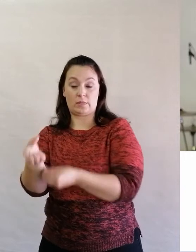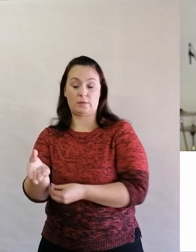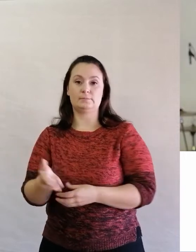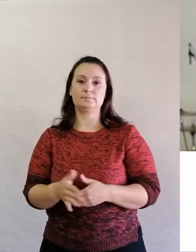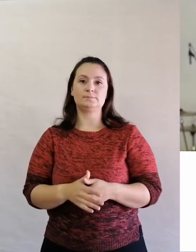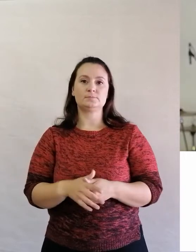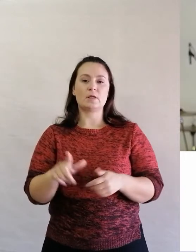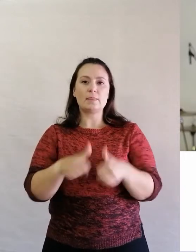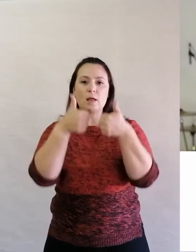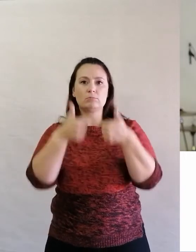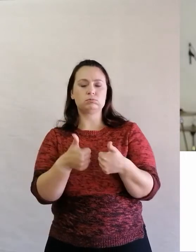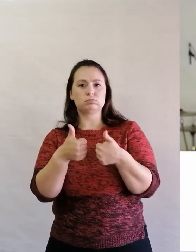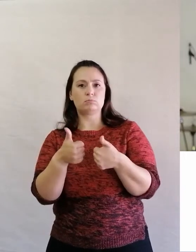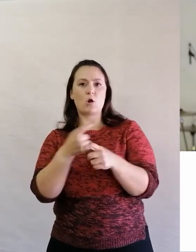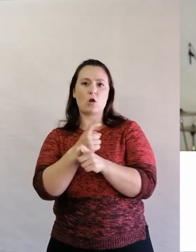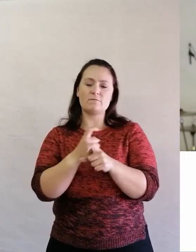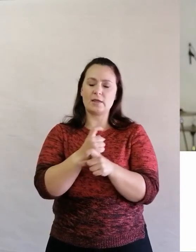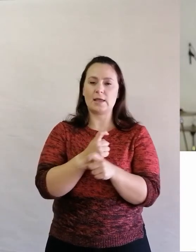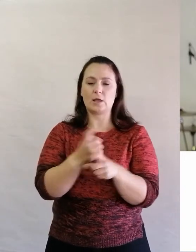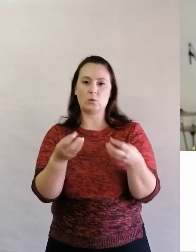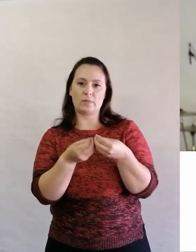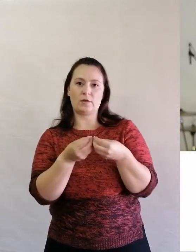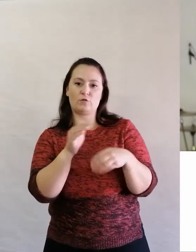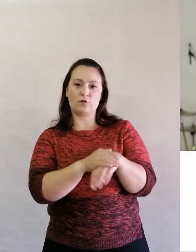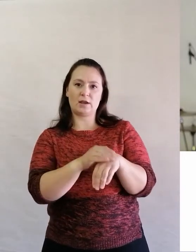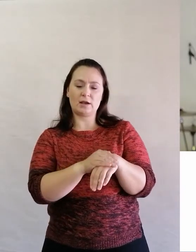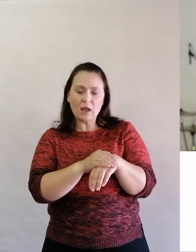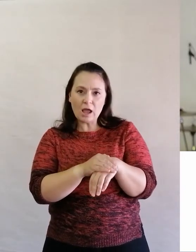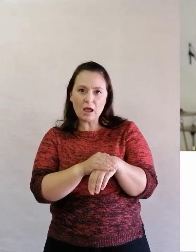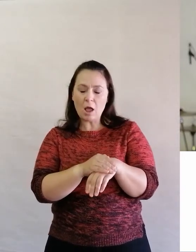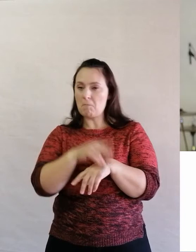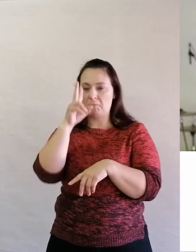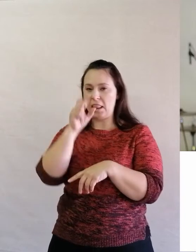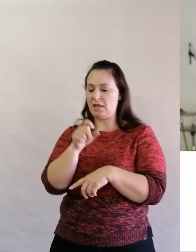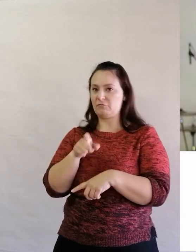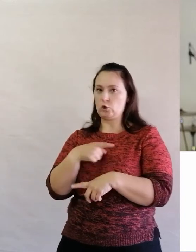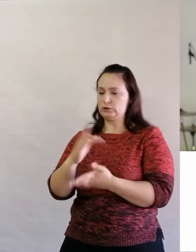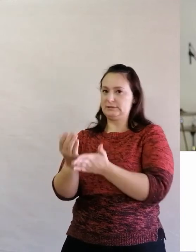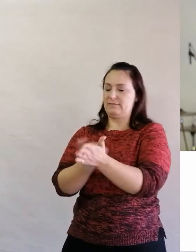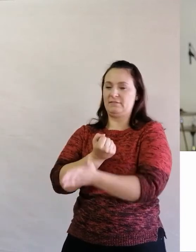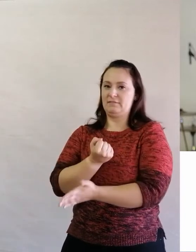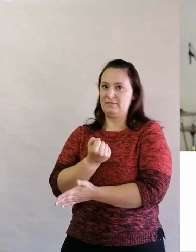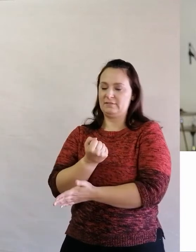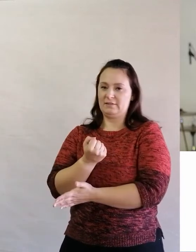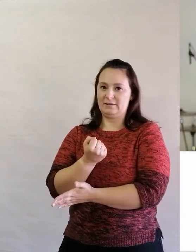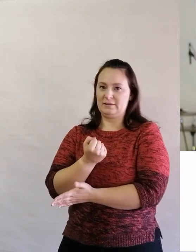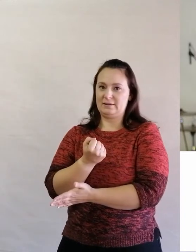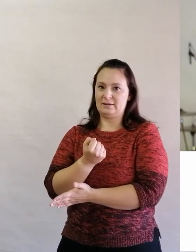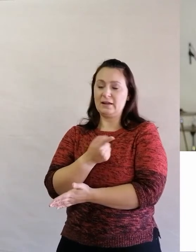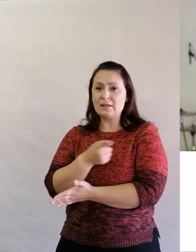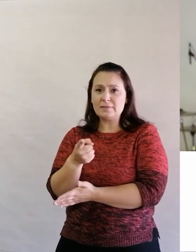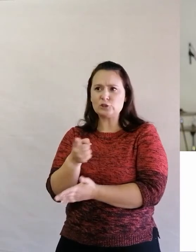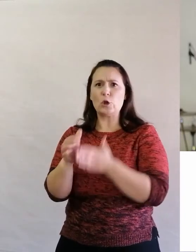to sit and have coffee with him, this buddy of mine says, I can't believe you're born again. I can't even believe that you're